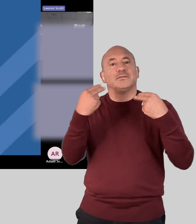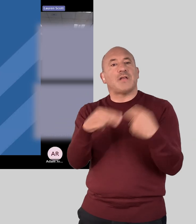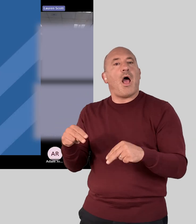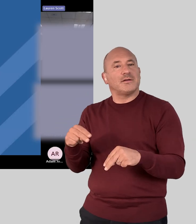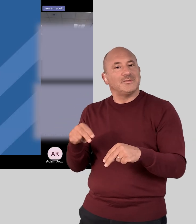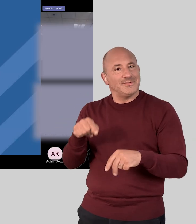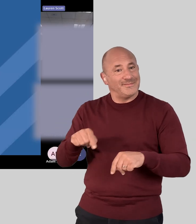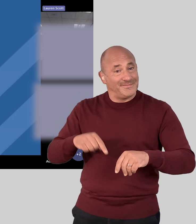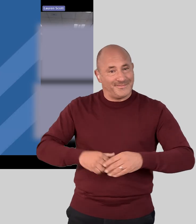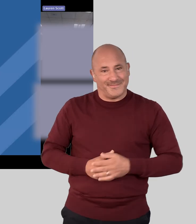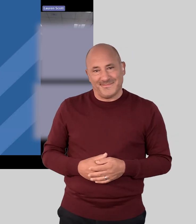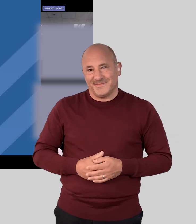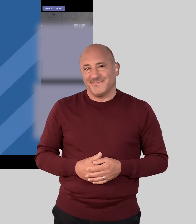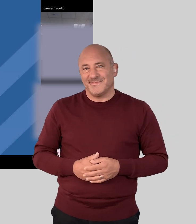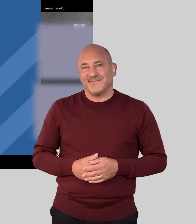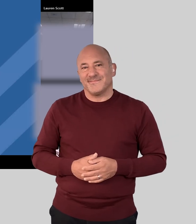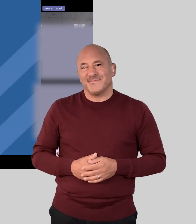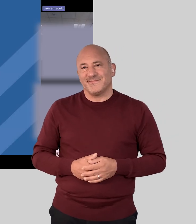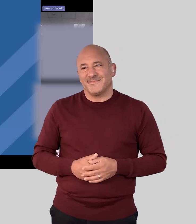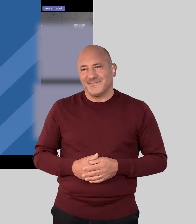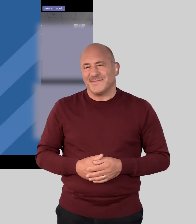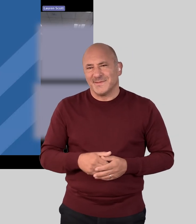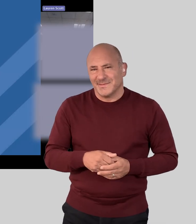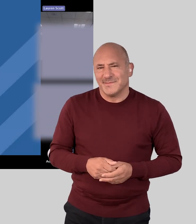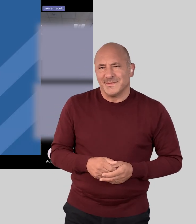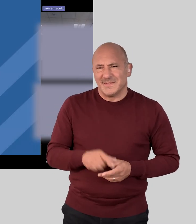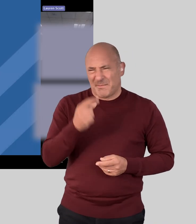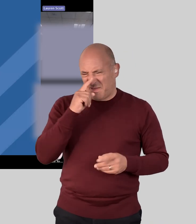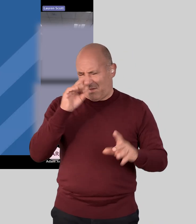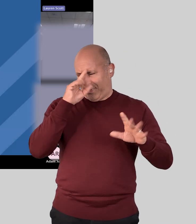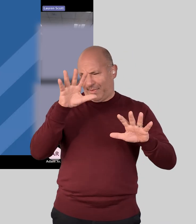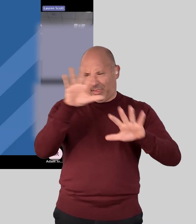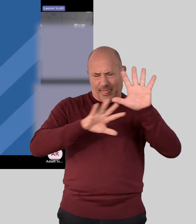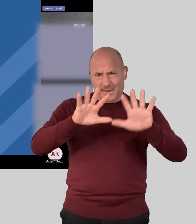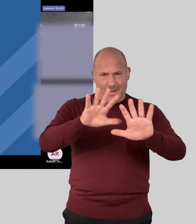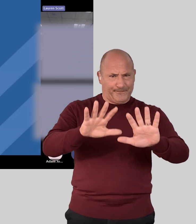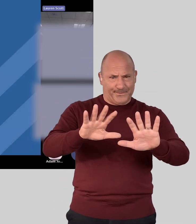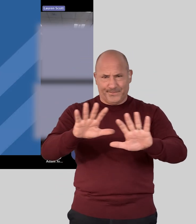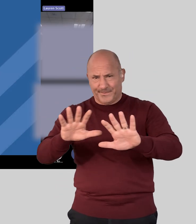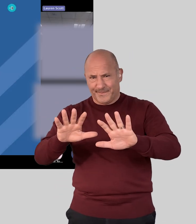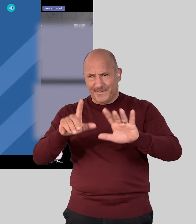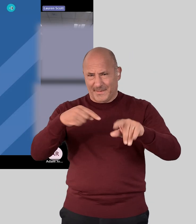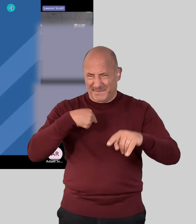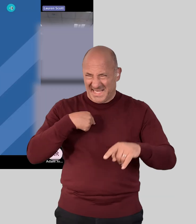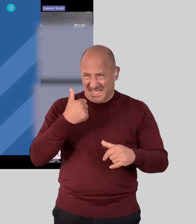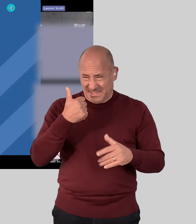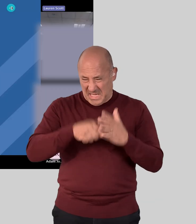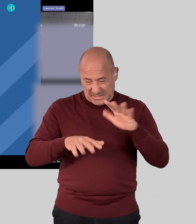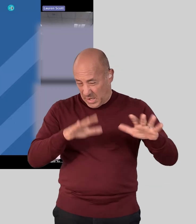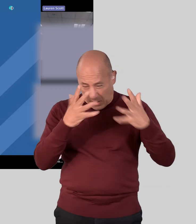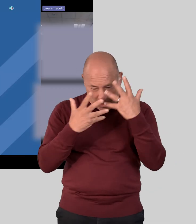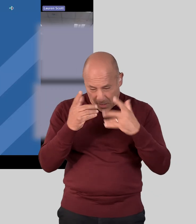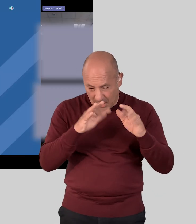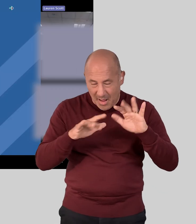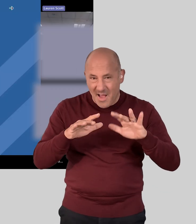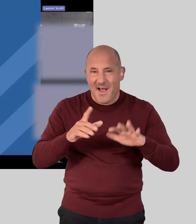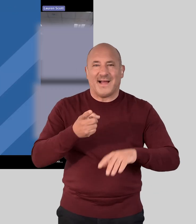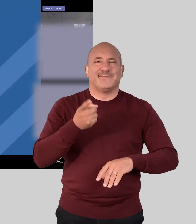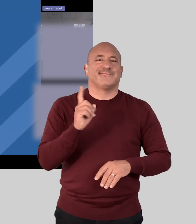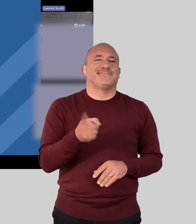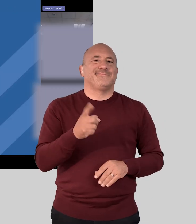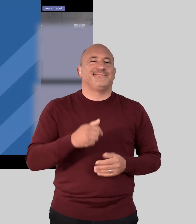And so did hip hop dance. So it can kind of get a bit confusing. And this took quite a while for me to understand, like, the difference